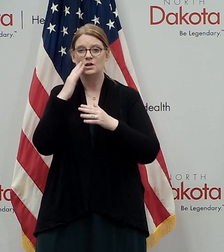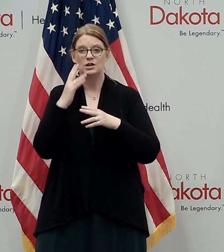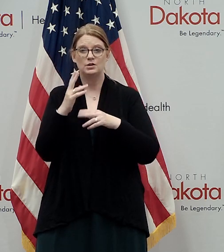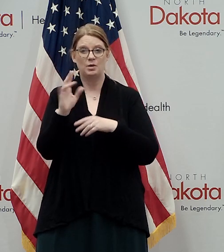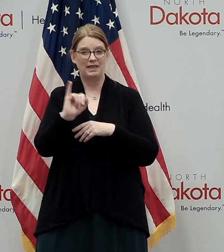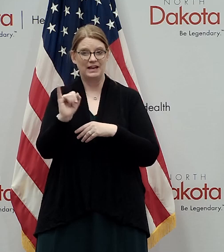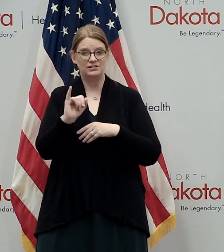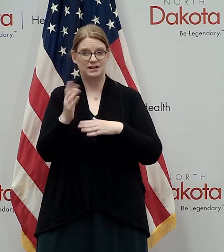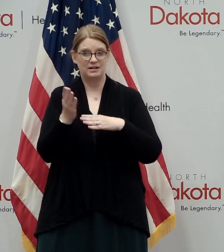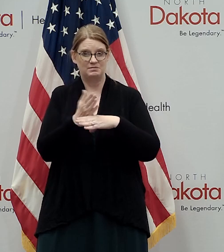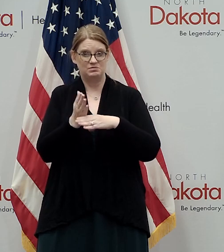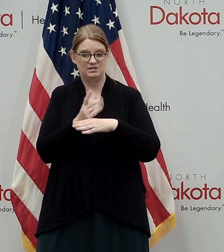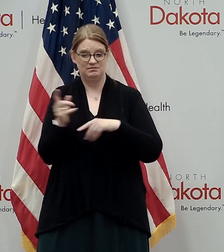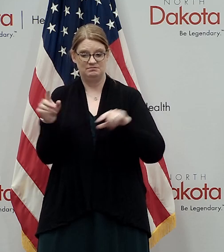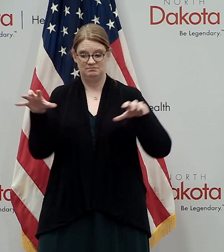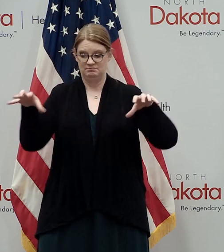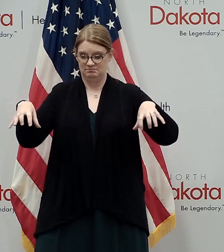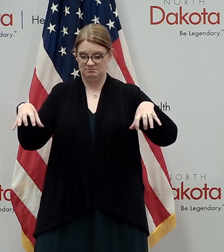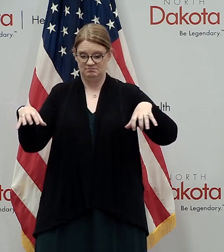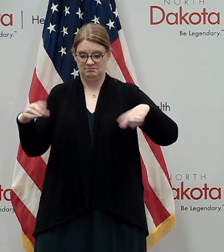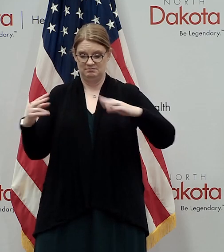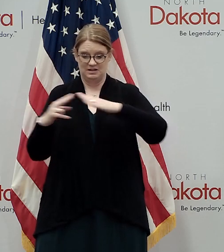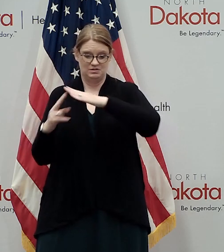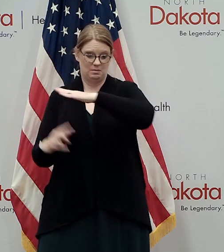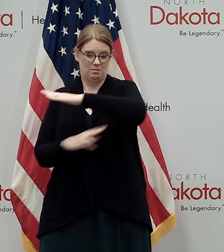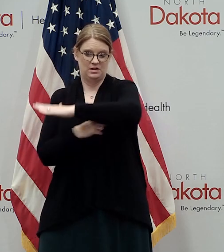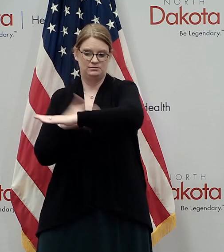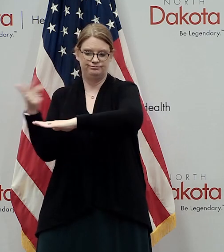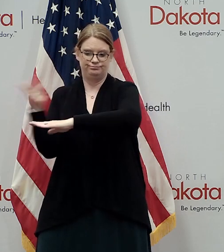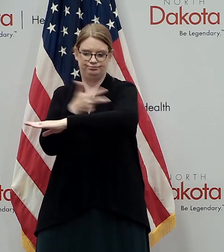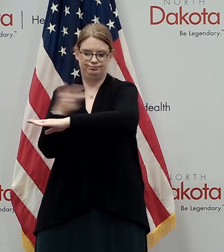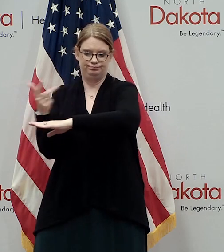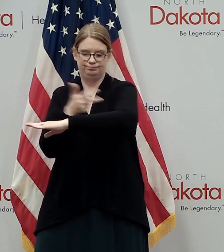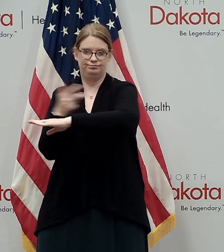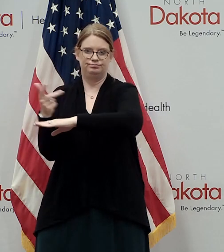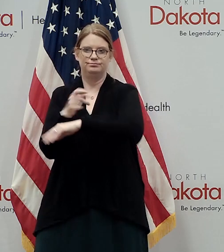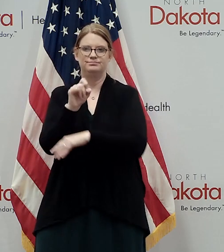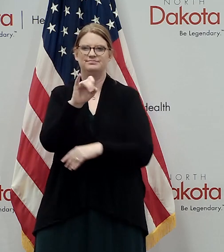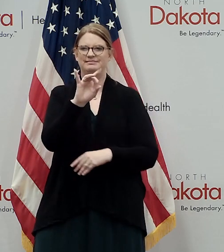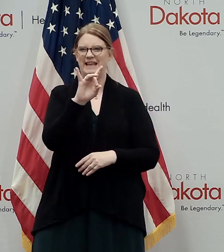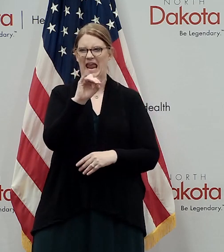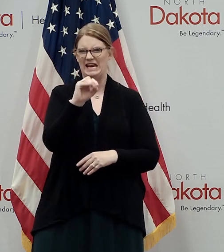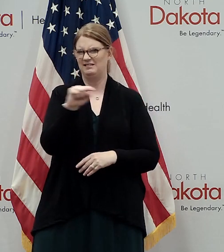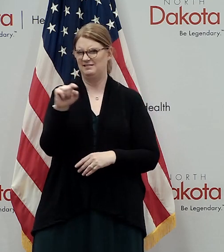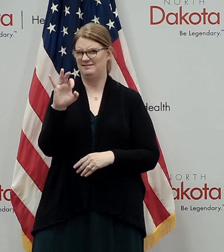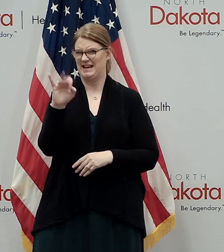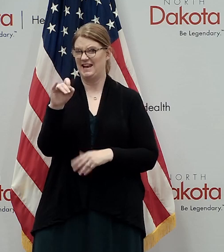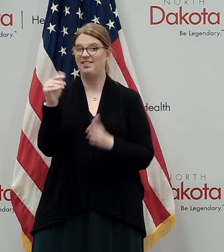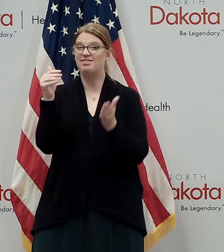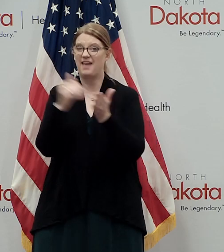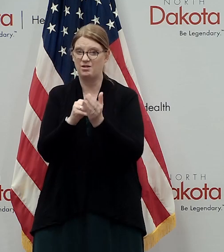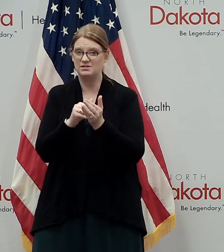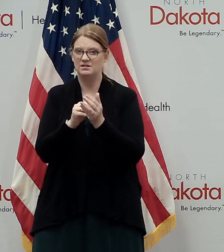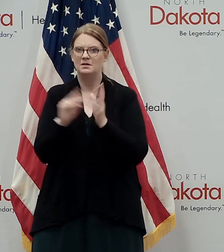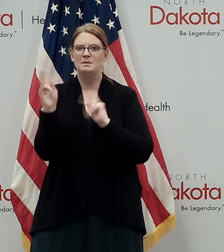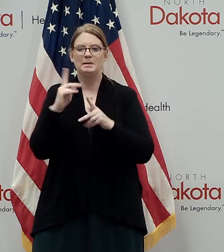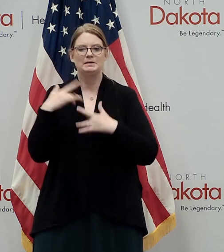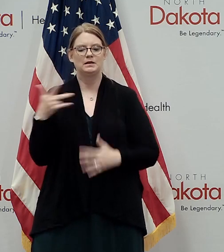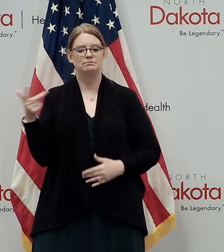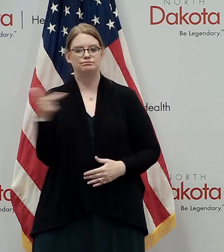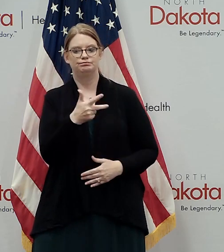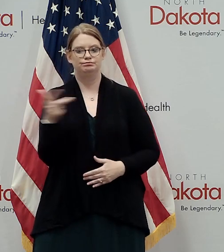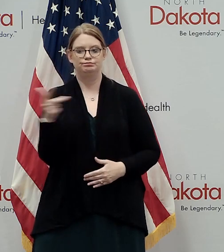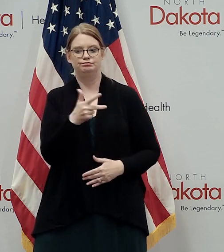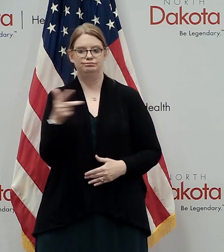highway between the two counties, so effectively one metro area when we're talking about the Bismarck-Mandan area, even though divided by the